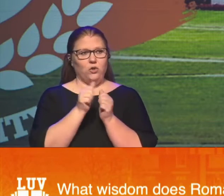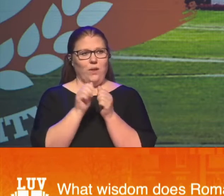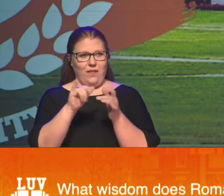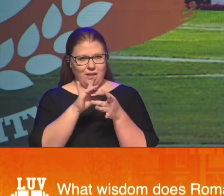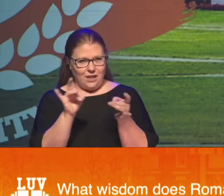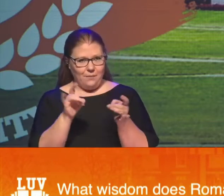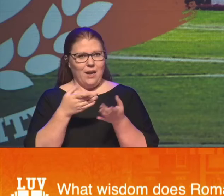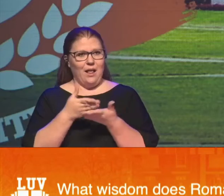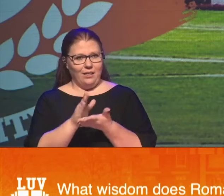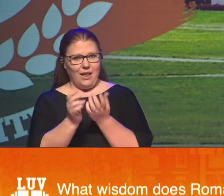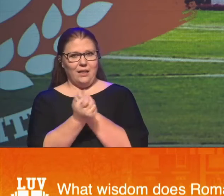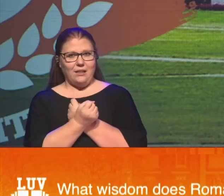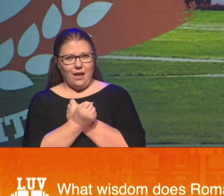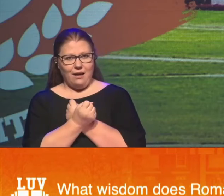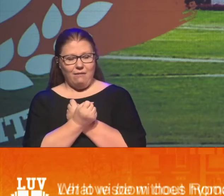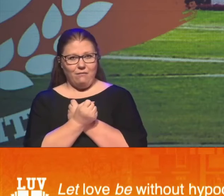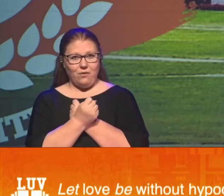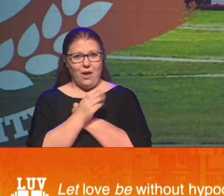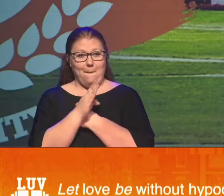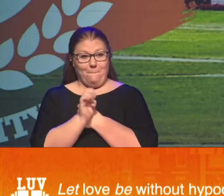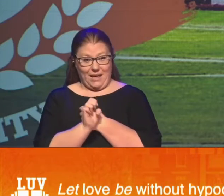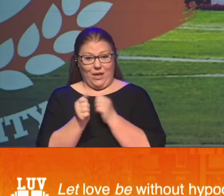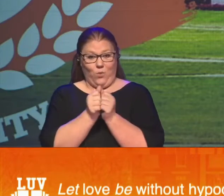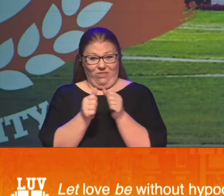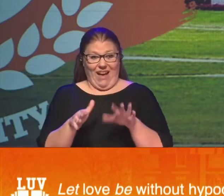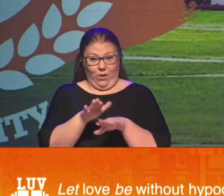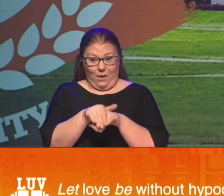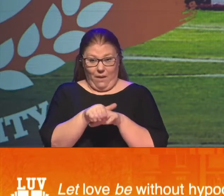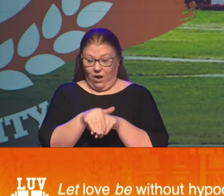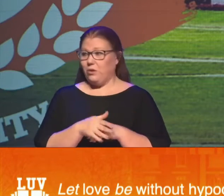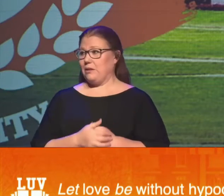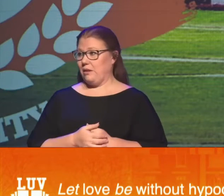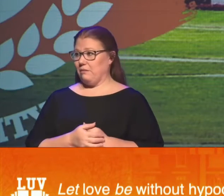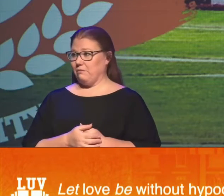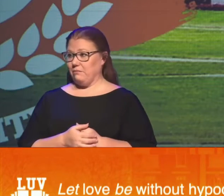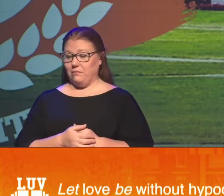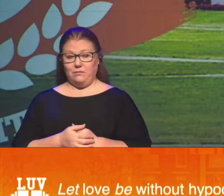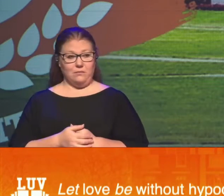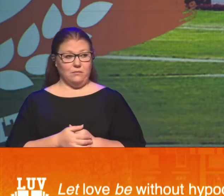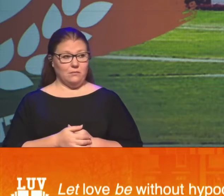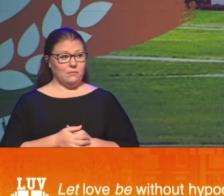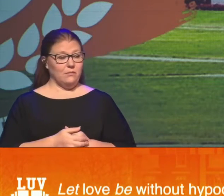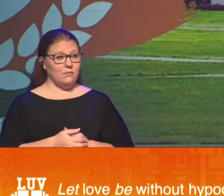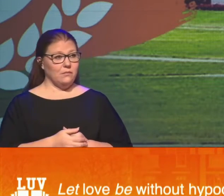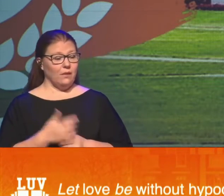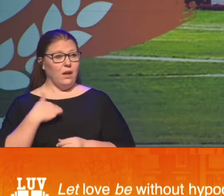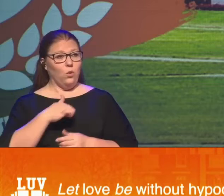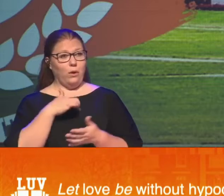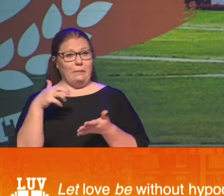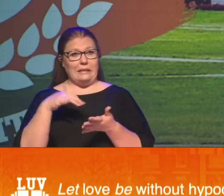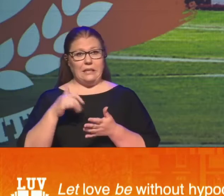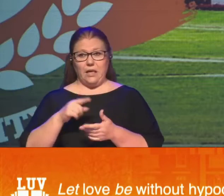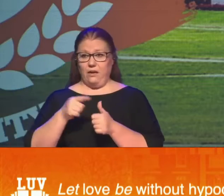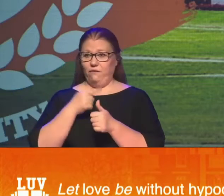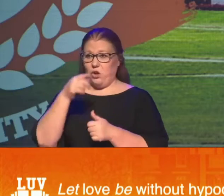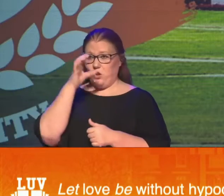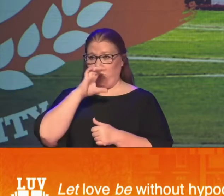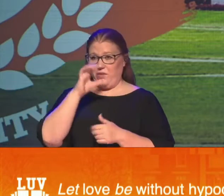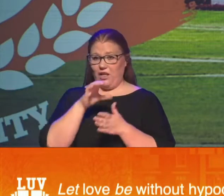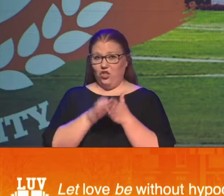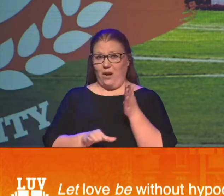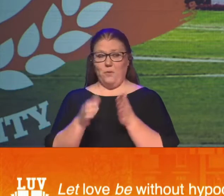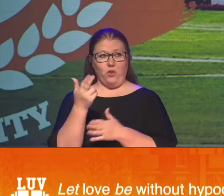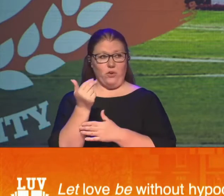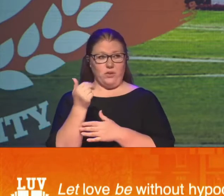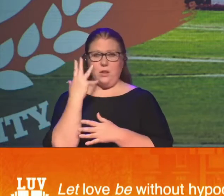let love be without hypocrisy. Let love be without hypocrisy. Now, we've been studying 1 Corinthians 13, this